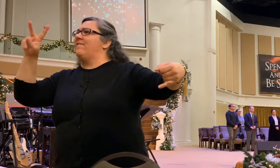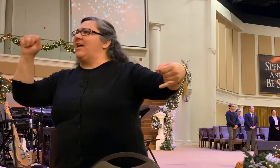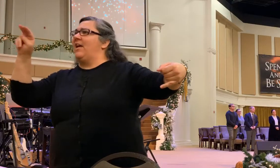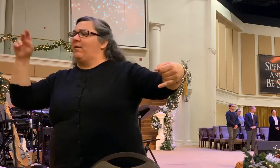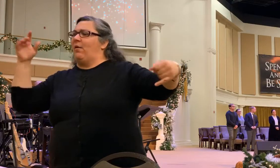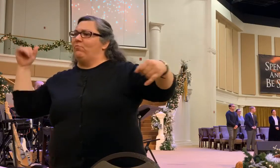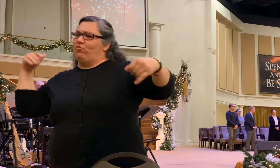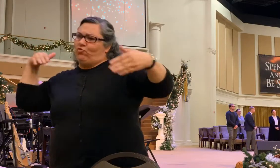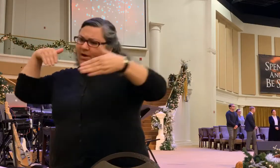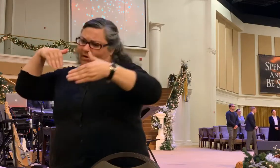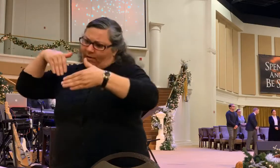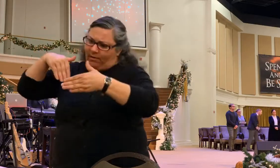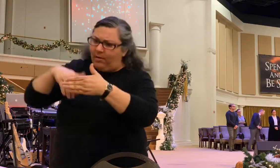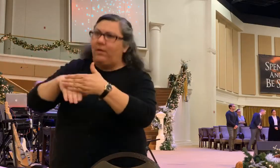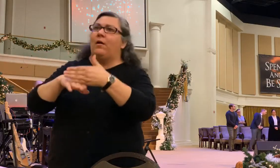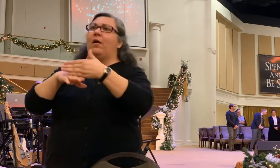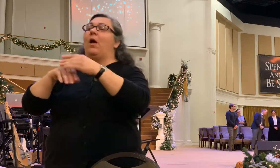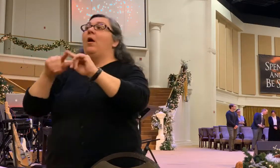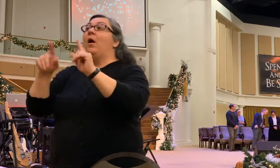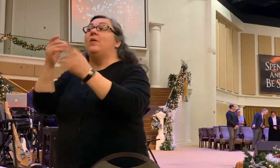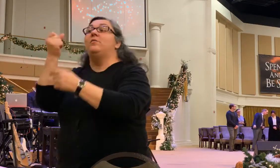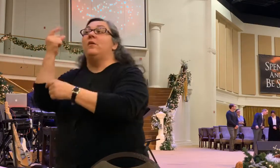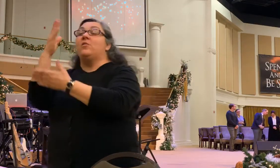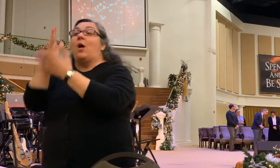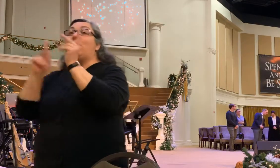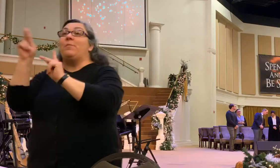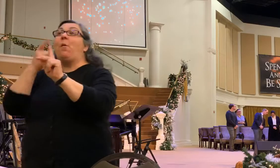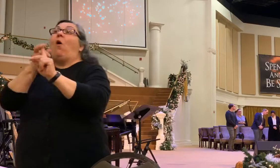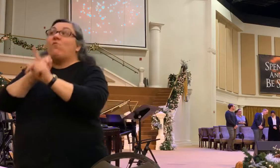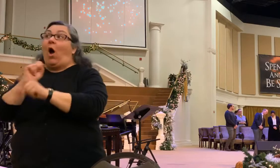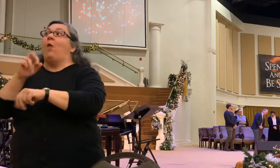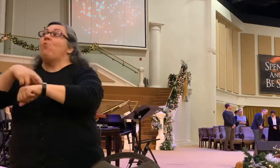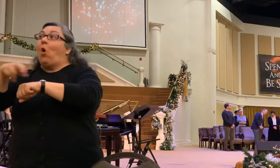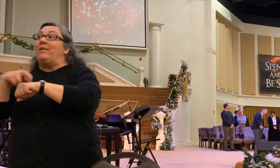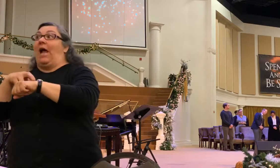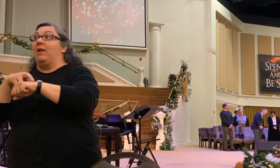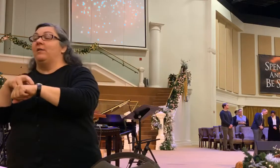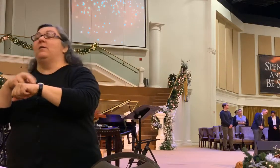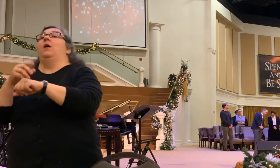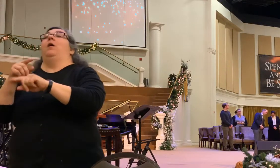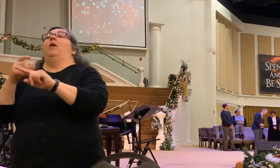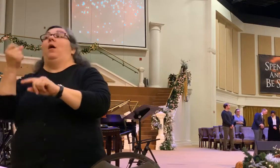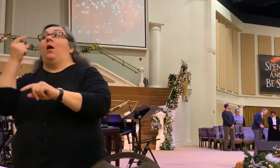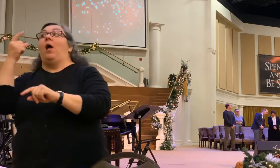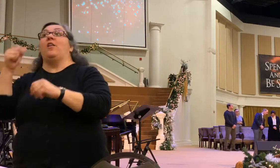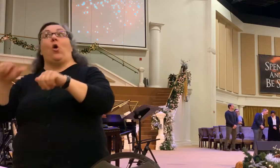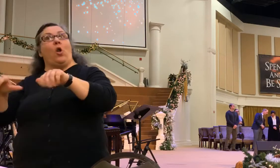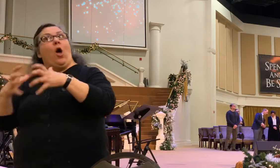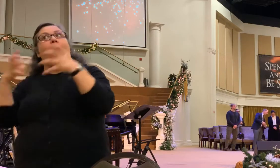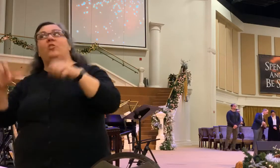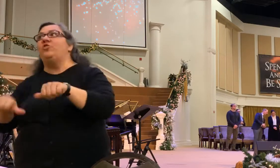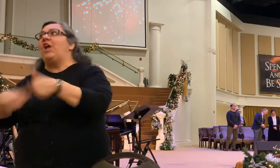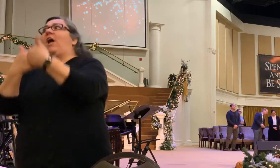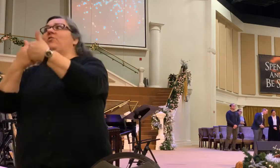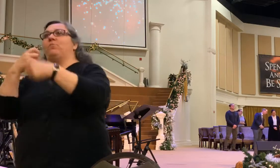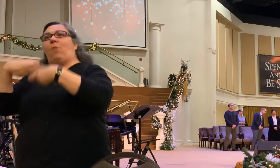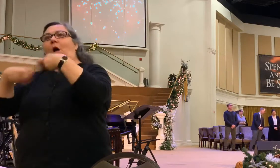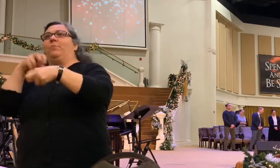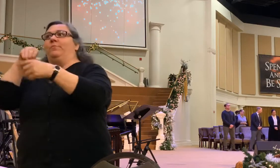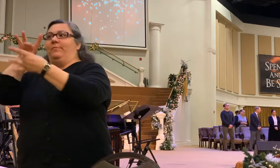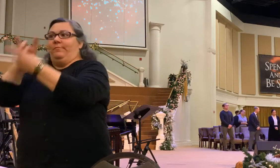and the severity on that island and on that mainland and the challenges that are there. But let me just tell you